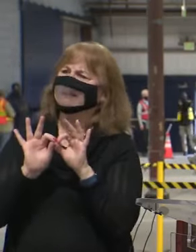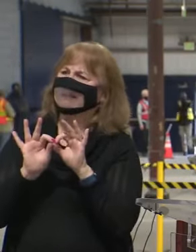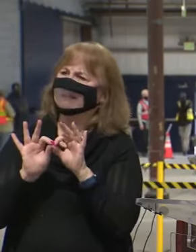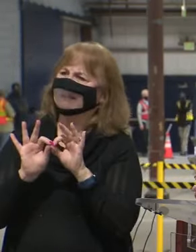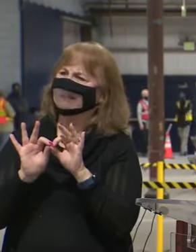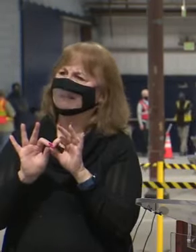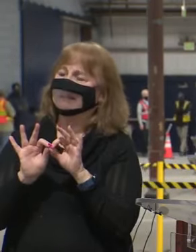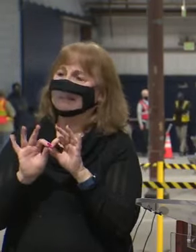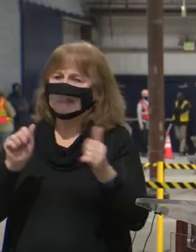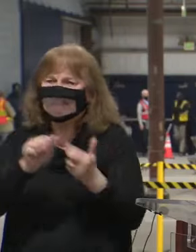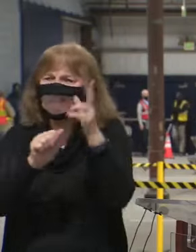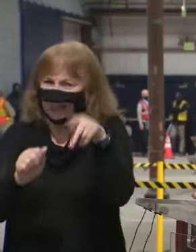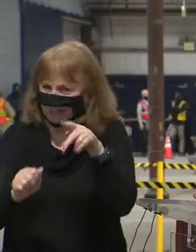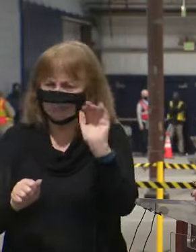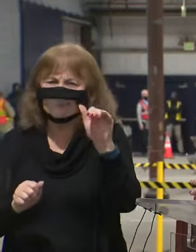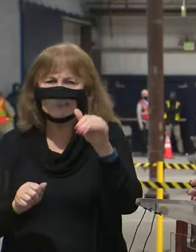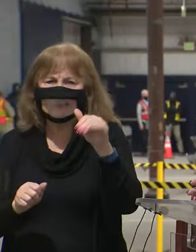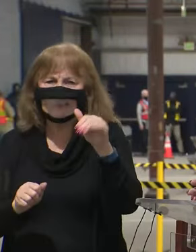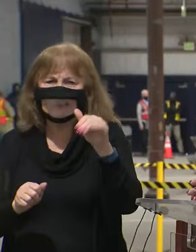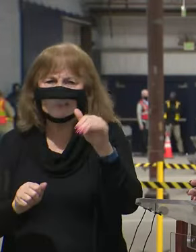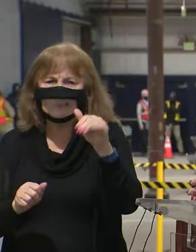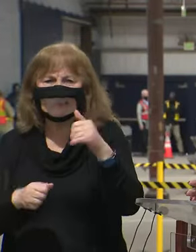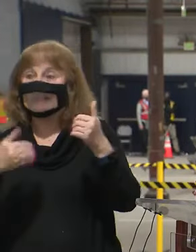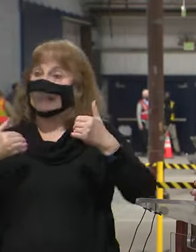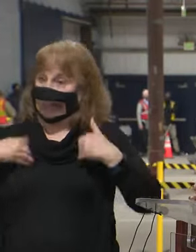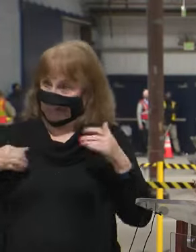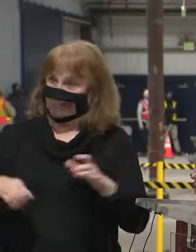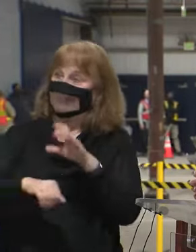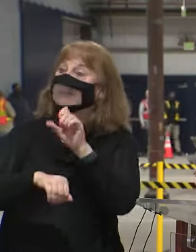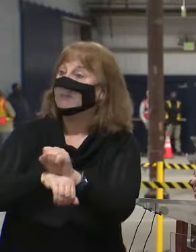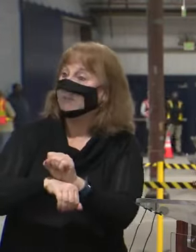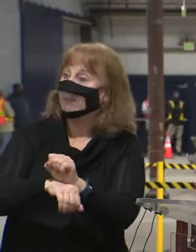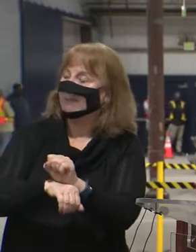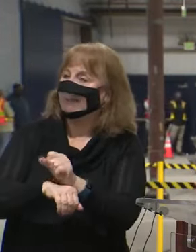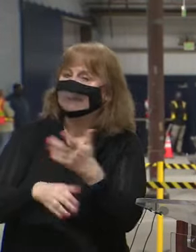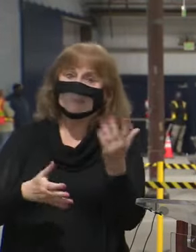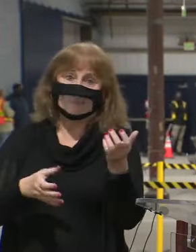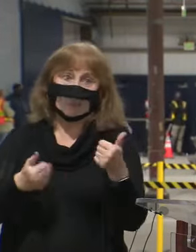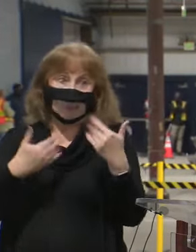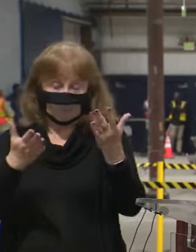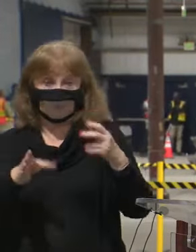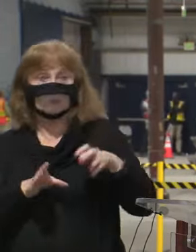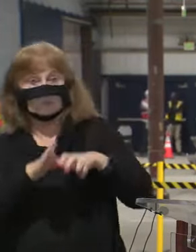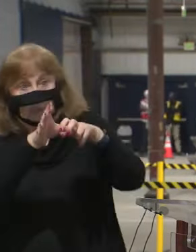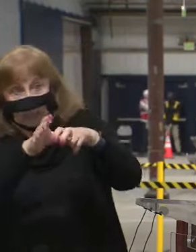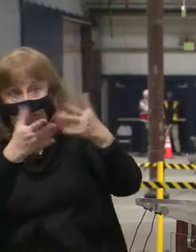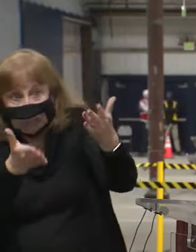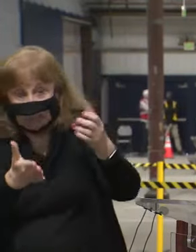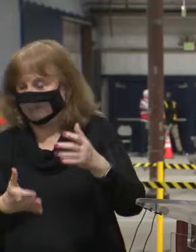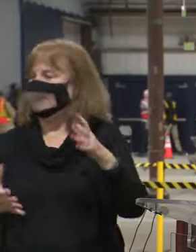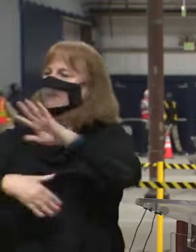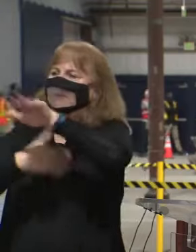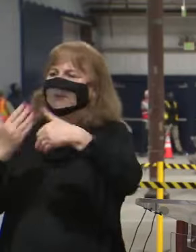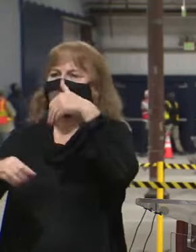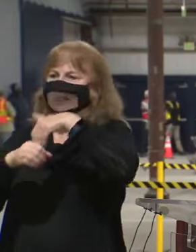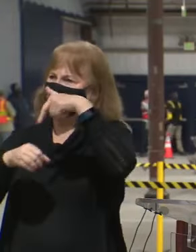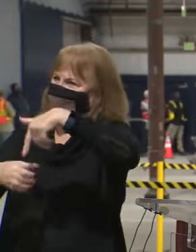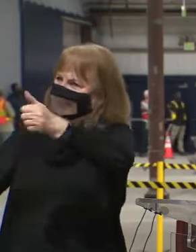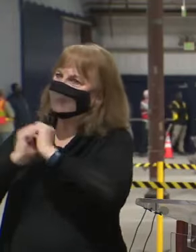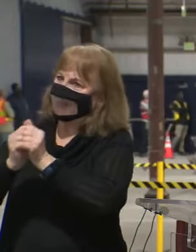then follow up. Make sure they get the appointment, and maybe they need a ride. We're all in this